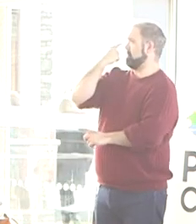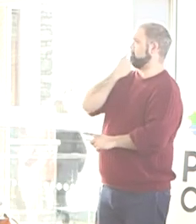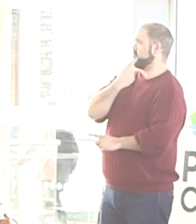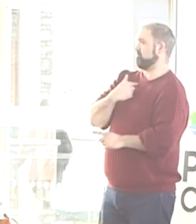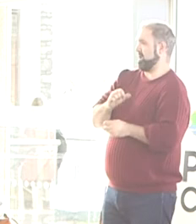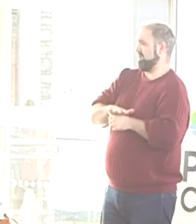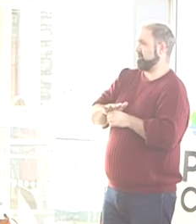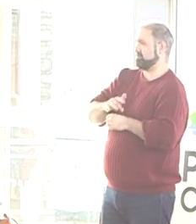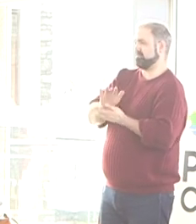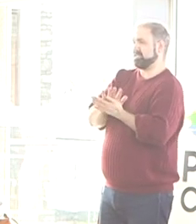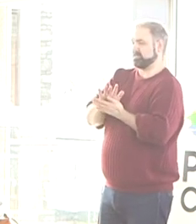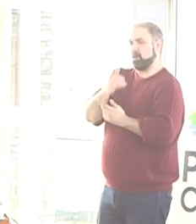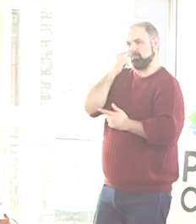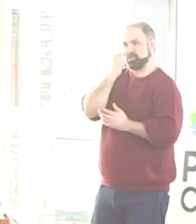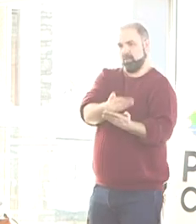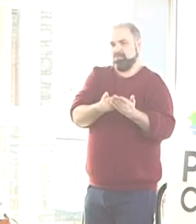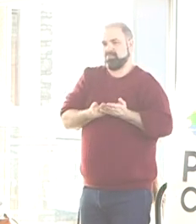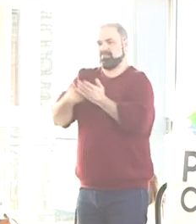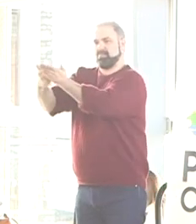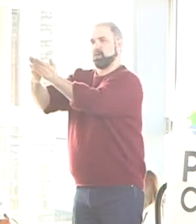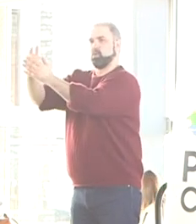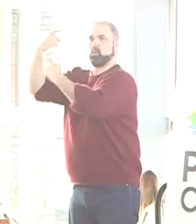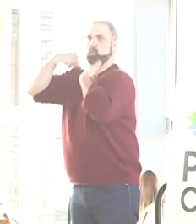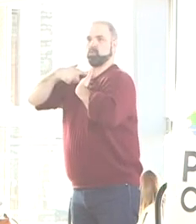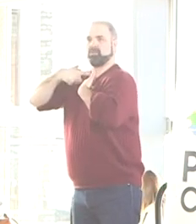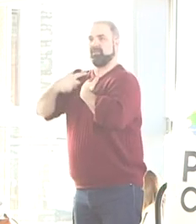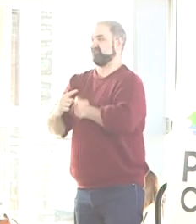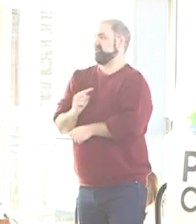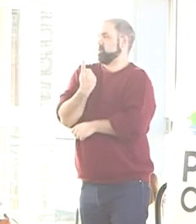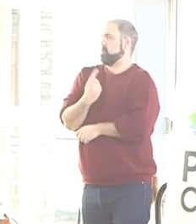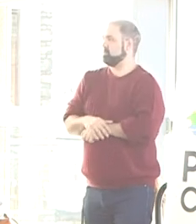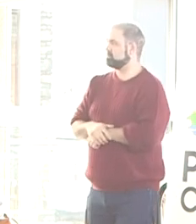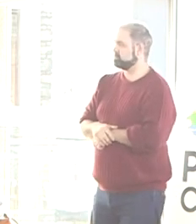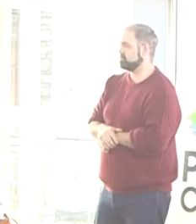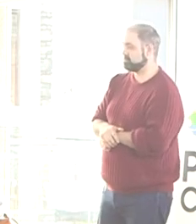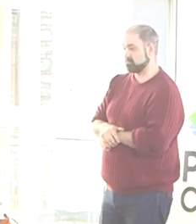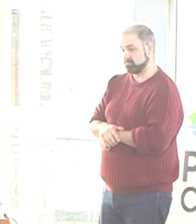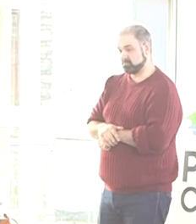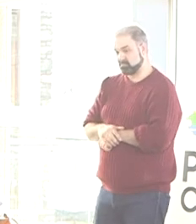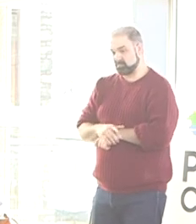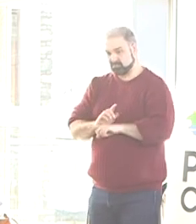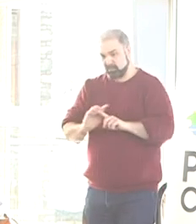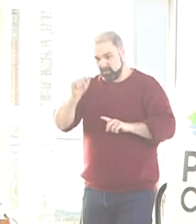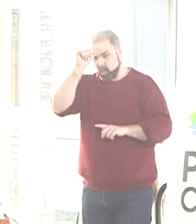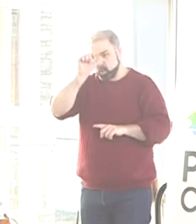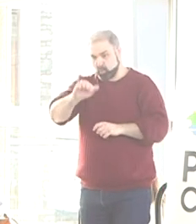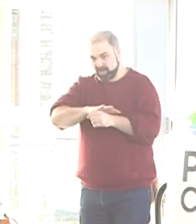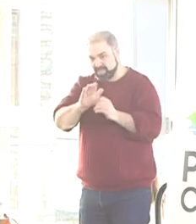to take a case. It was the first one. And how did the people around you react? Did people know that you were taking that